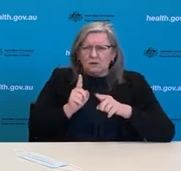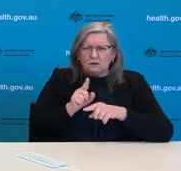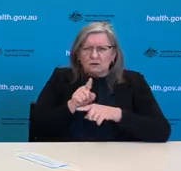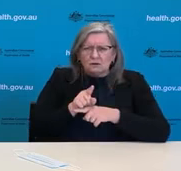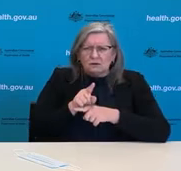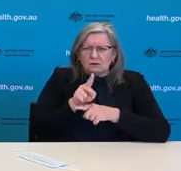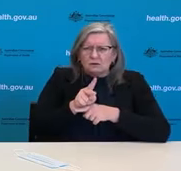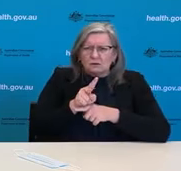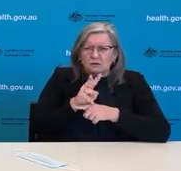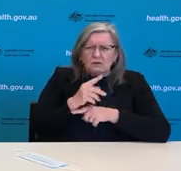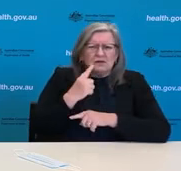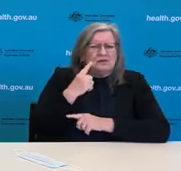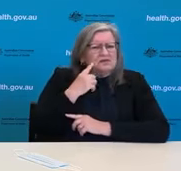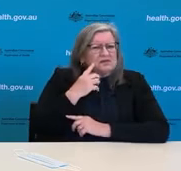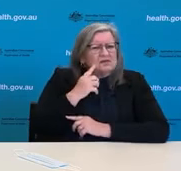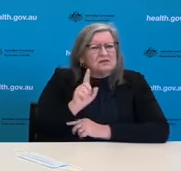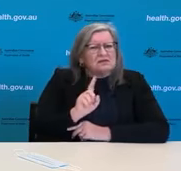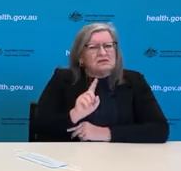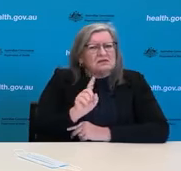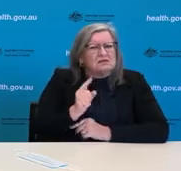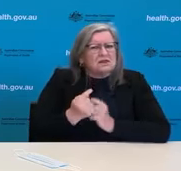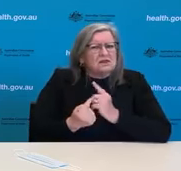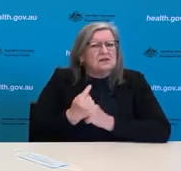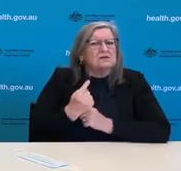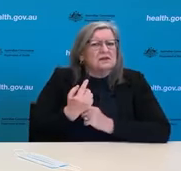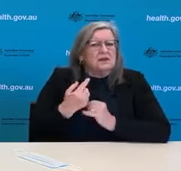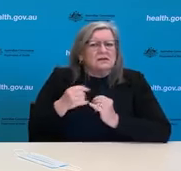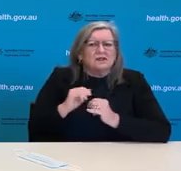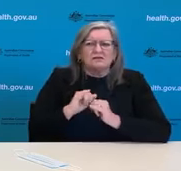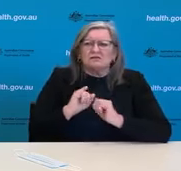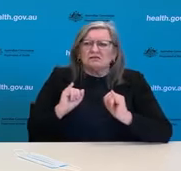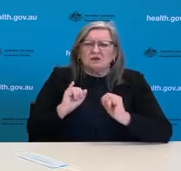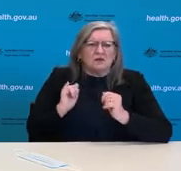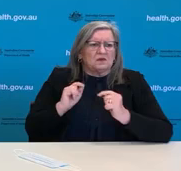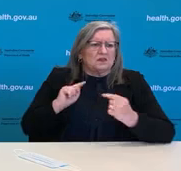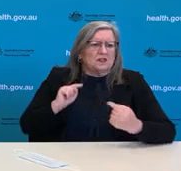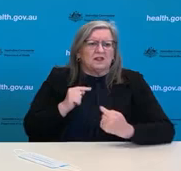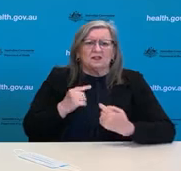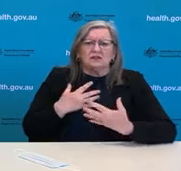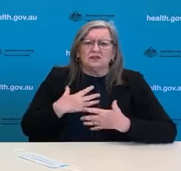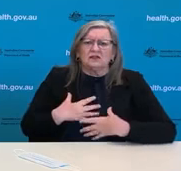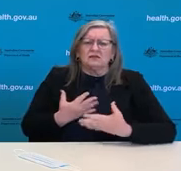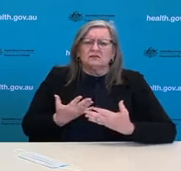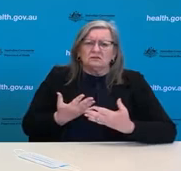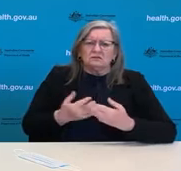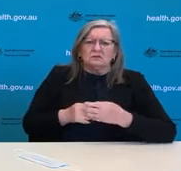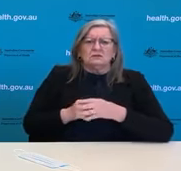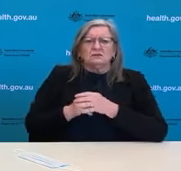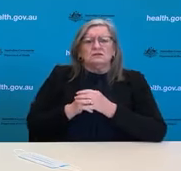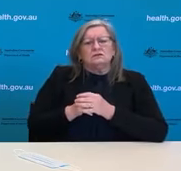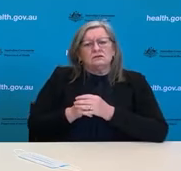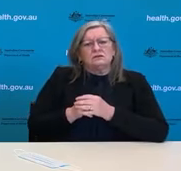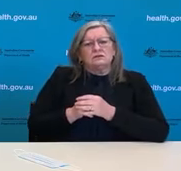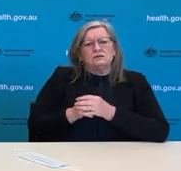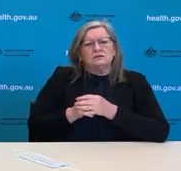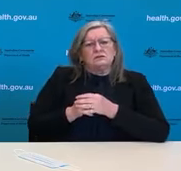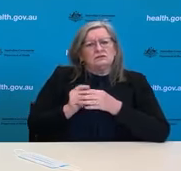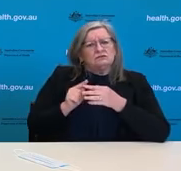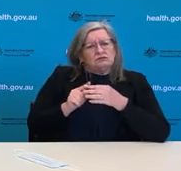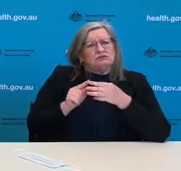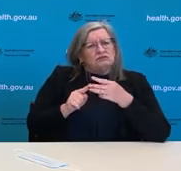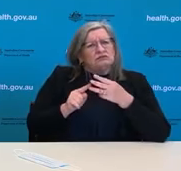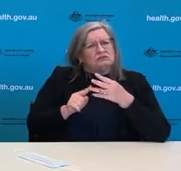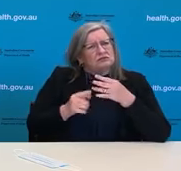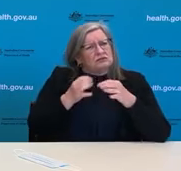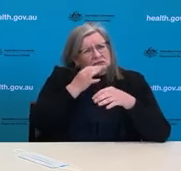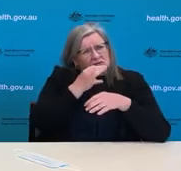have a more serious reaction to the vaccine? These are questions that many of us are